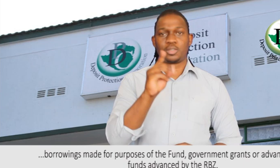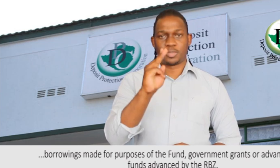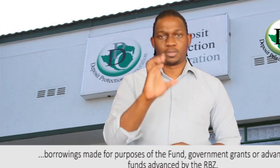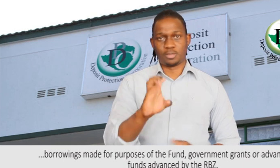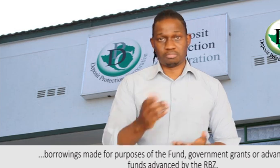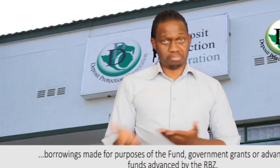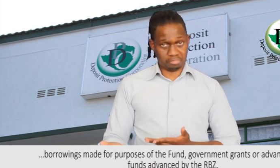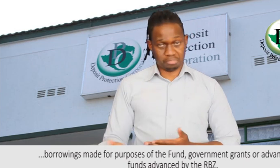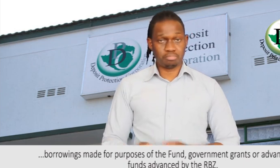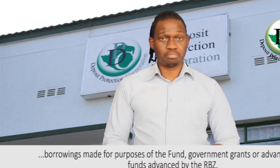RBZ.